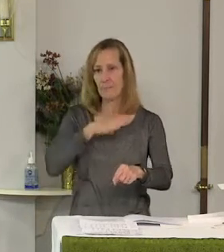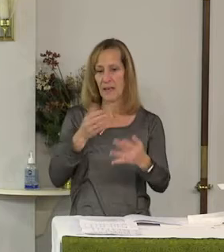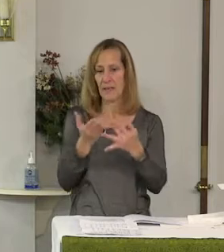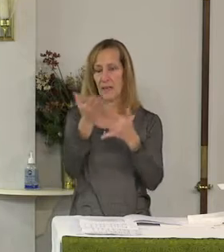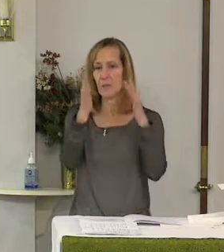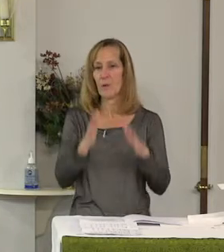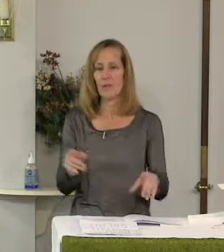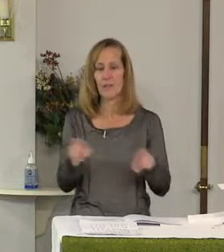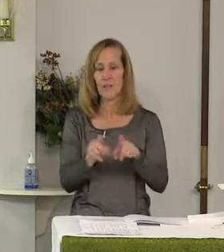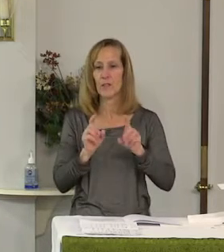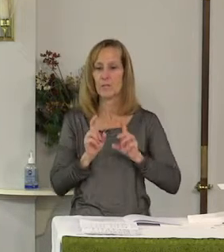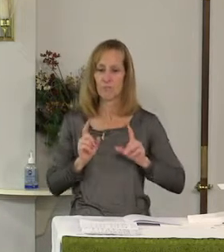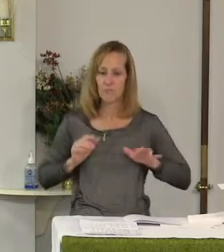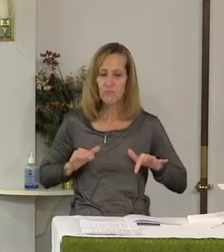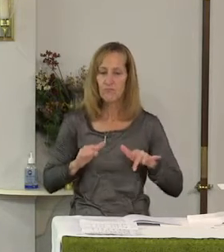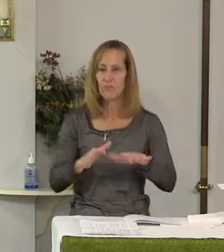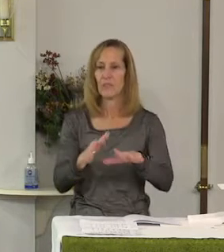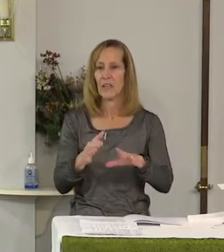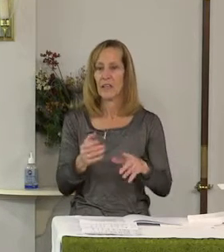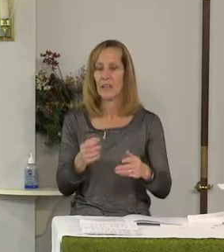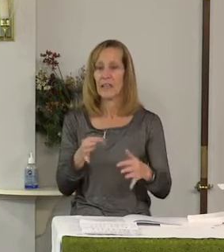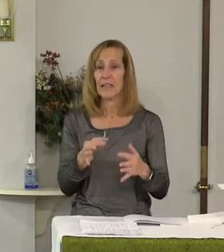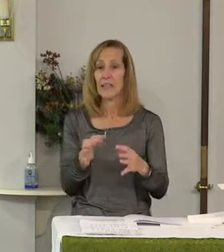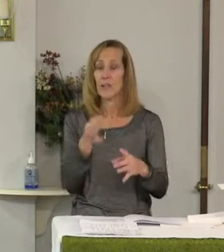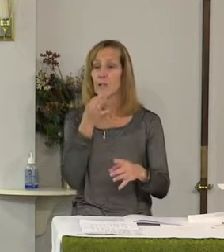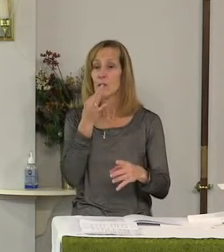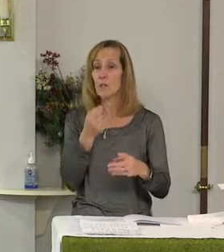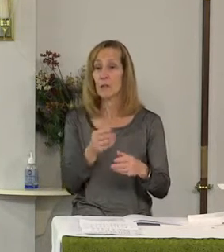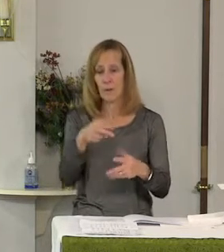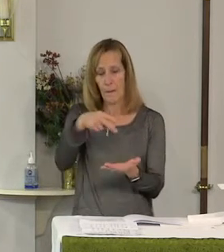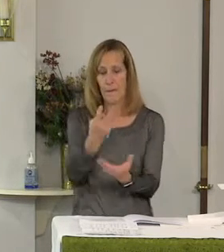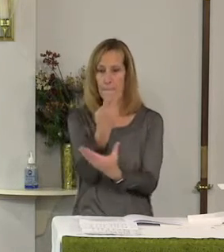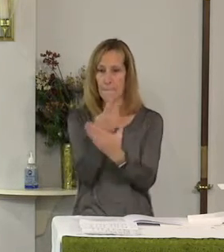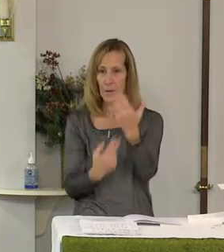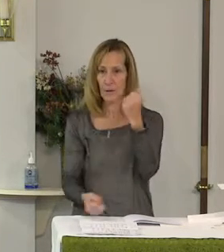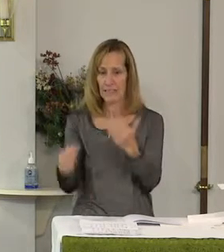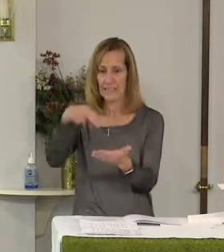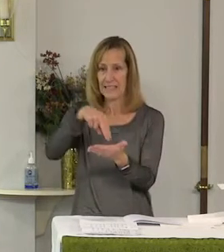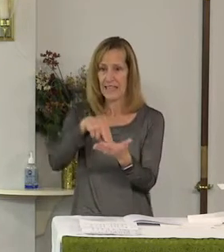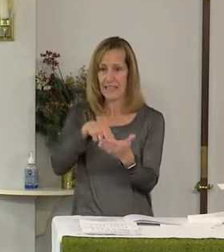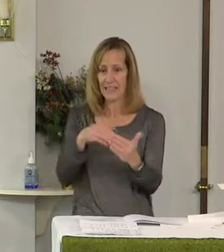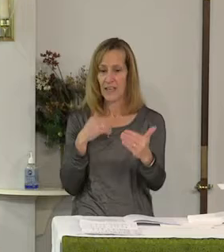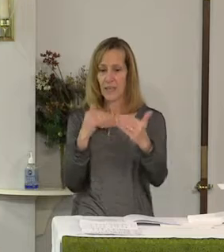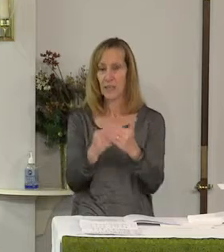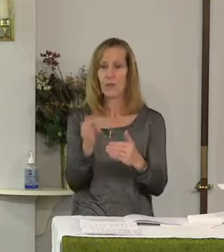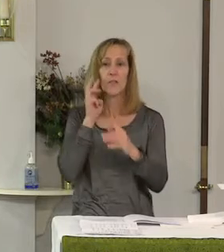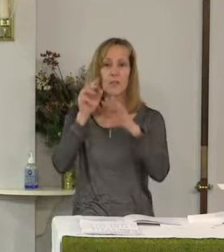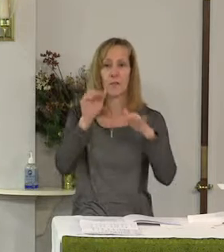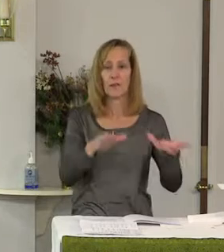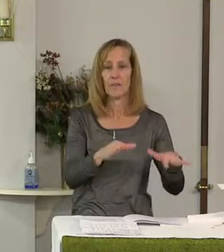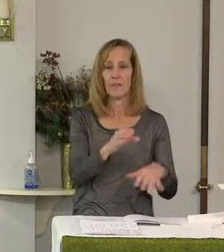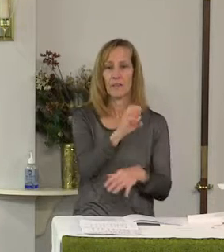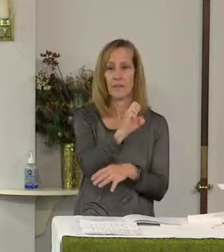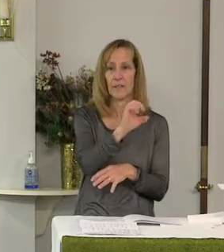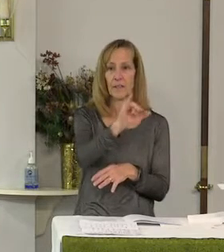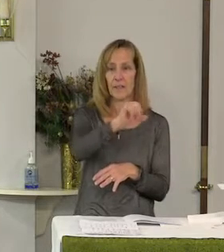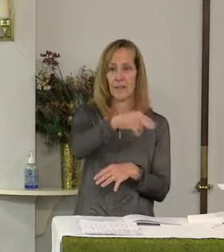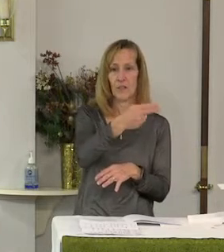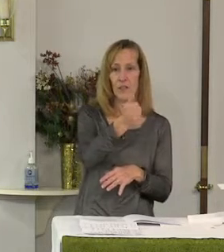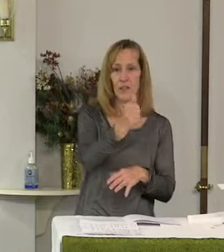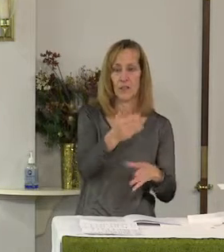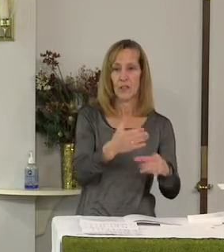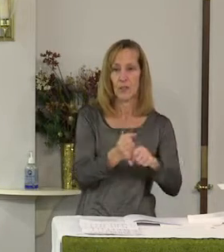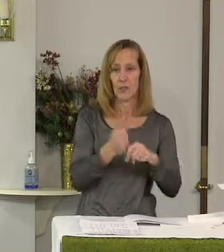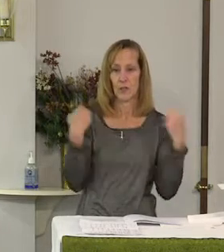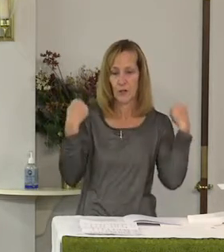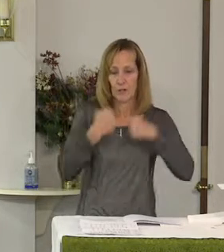prophets also went, and soon at some distance from them, as they were both standing by the Jordan, then Elijah took his mantle and rolled it up